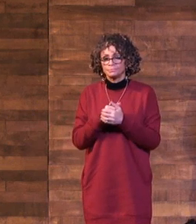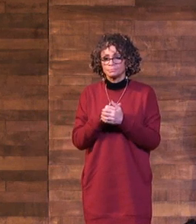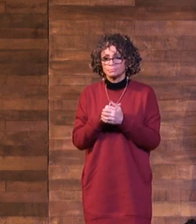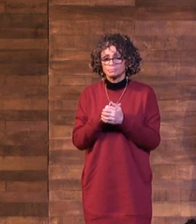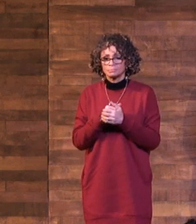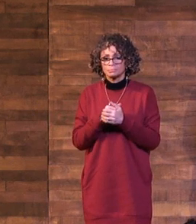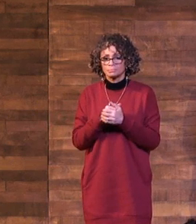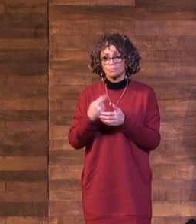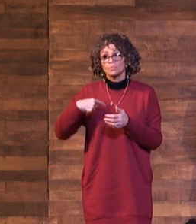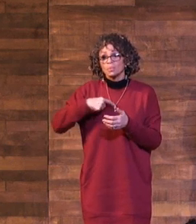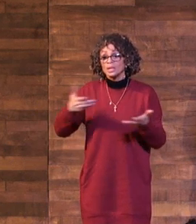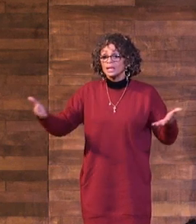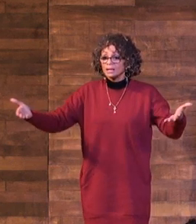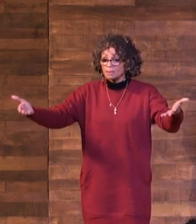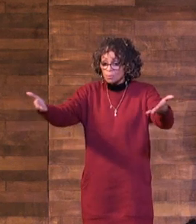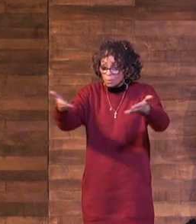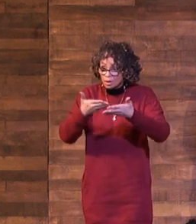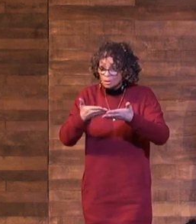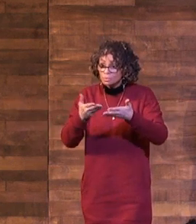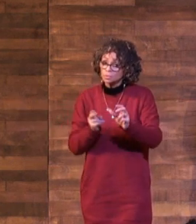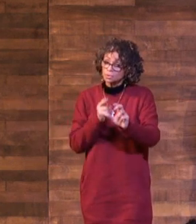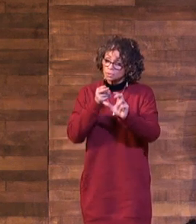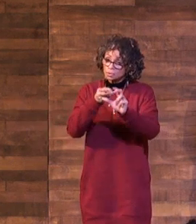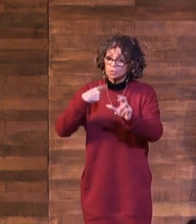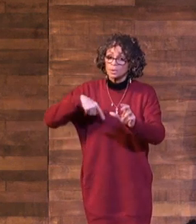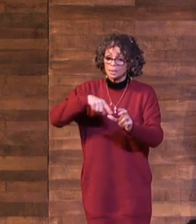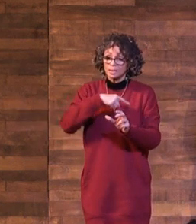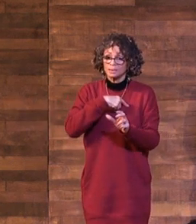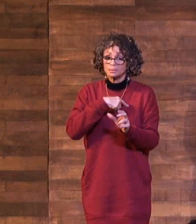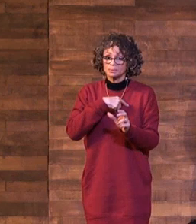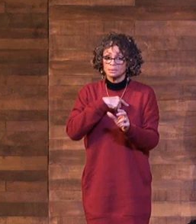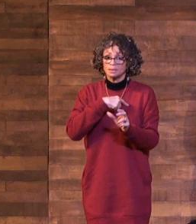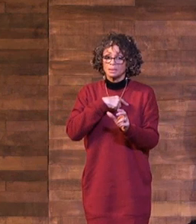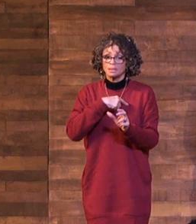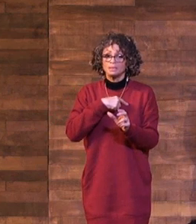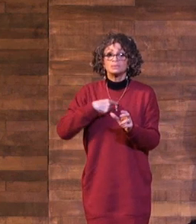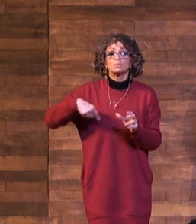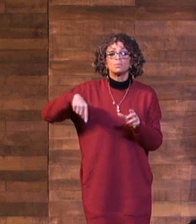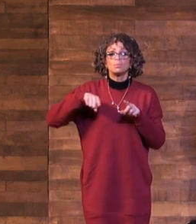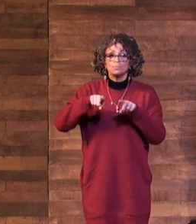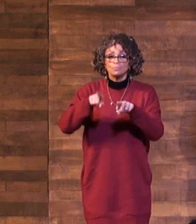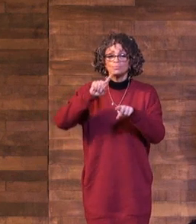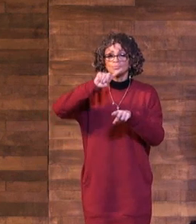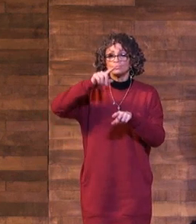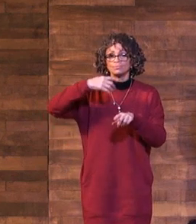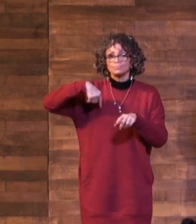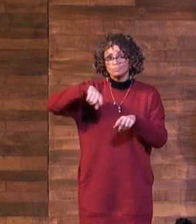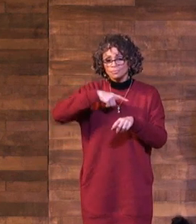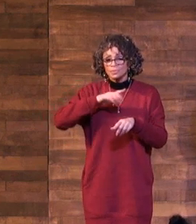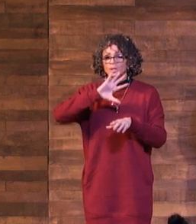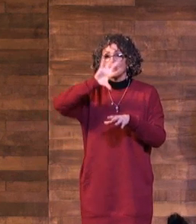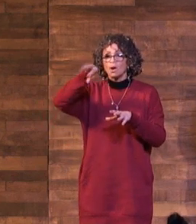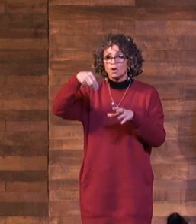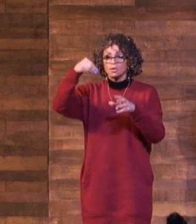We invite you to join us as we all go all in. Shall we